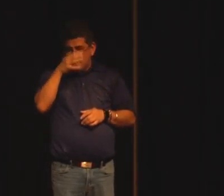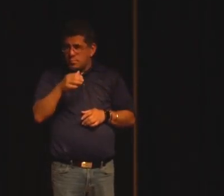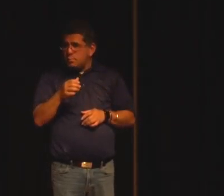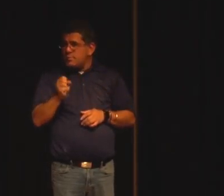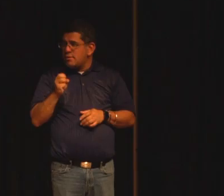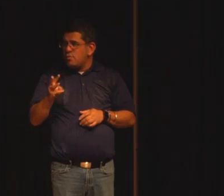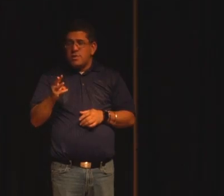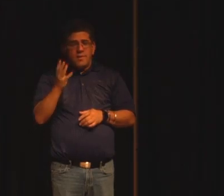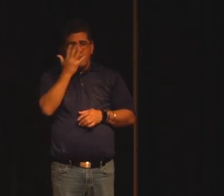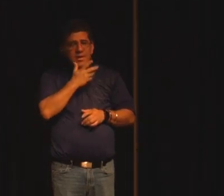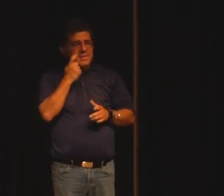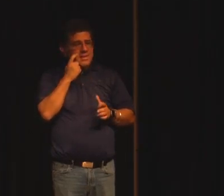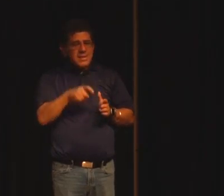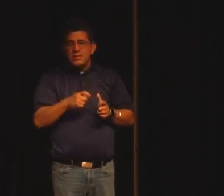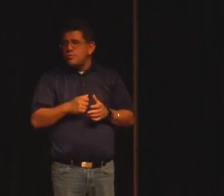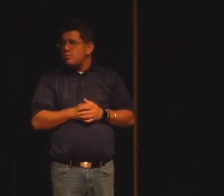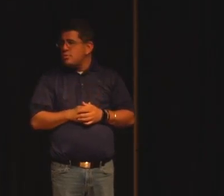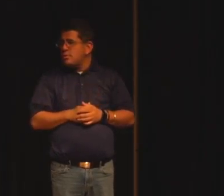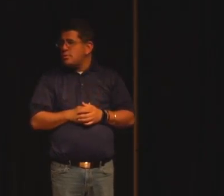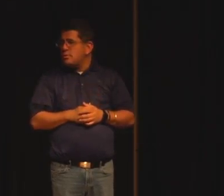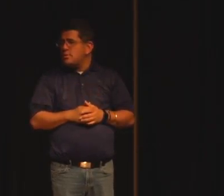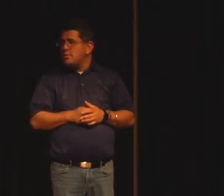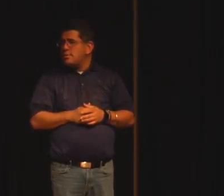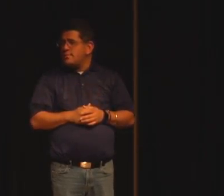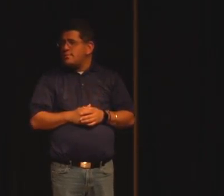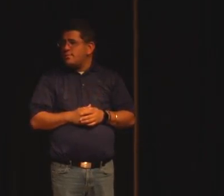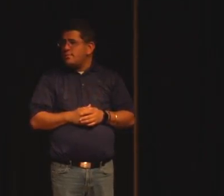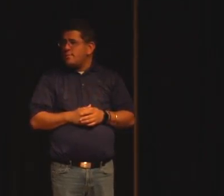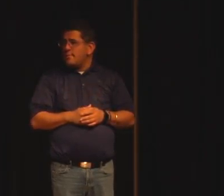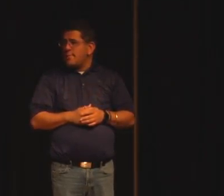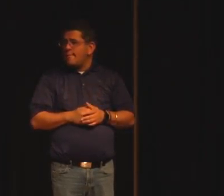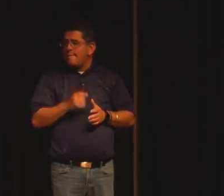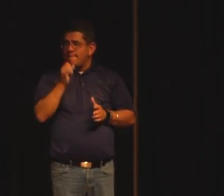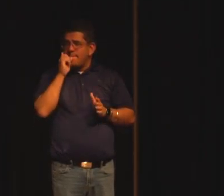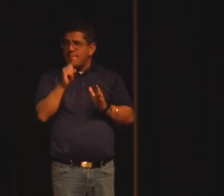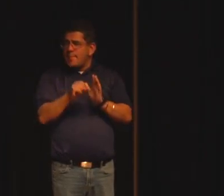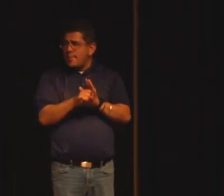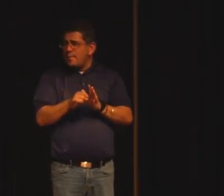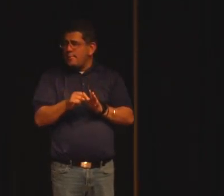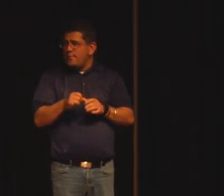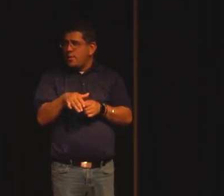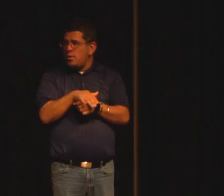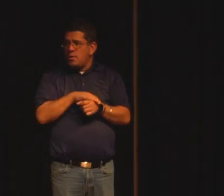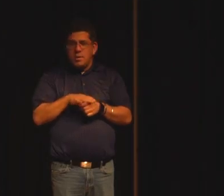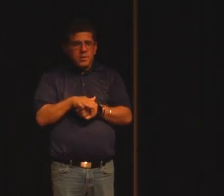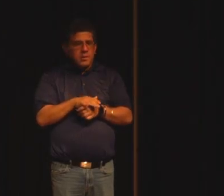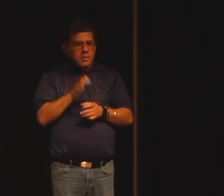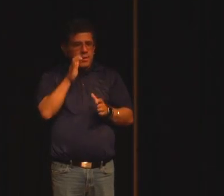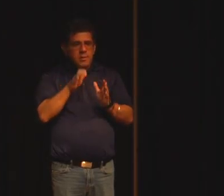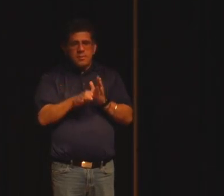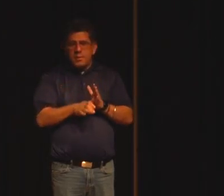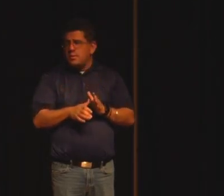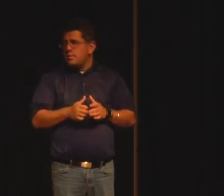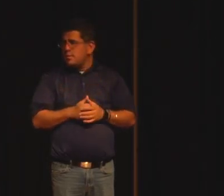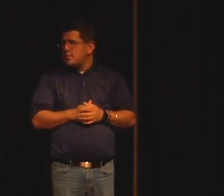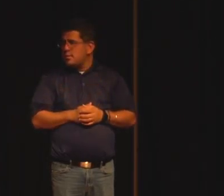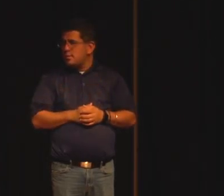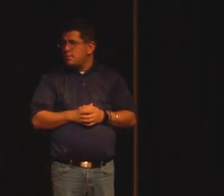face detectors out there. You give it an image. It tells you by identifying a region in the image, a little rectangle, where there's probably a